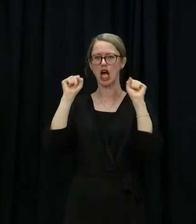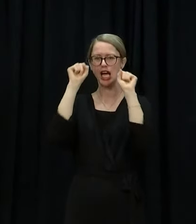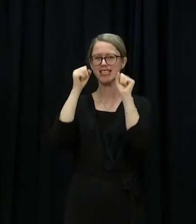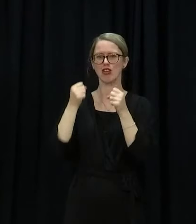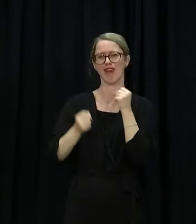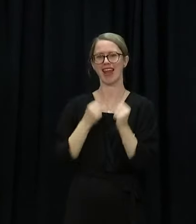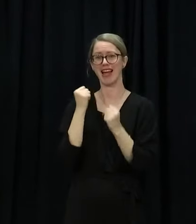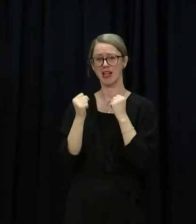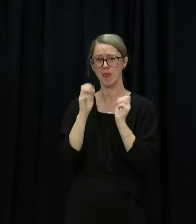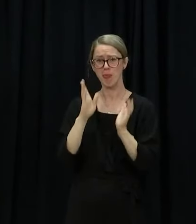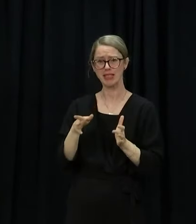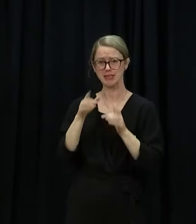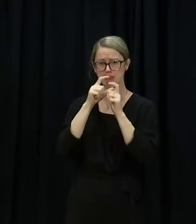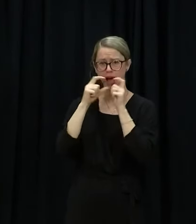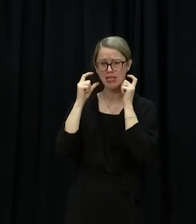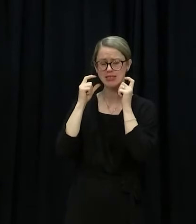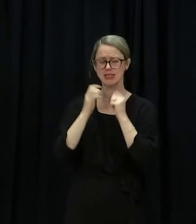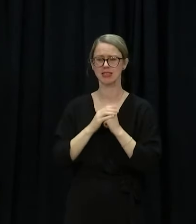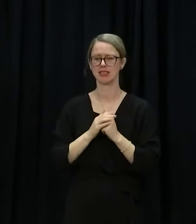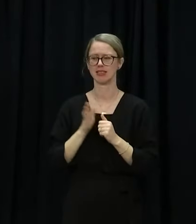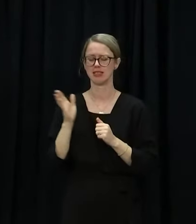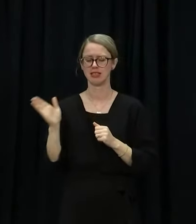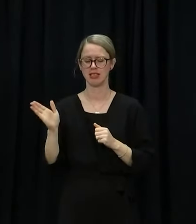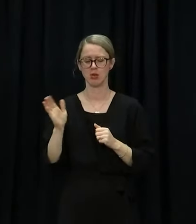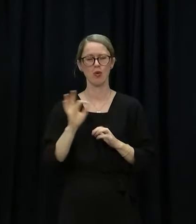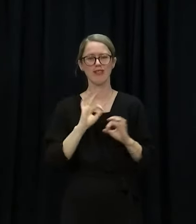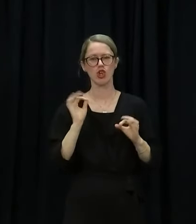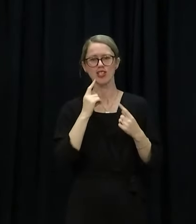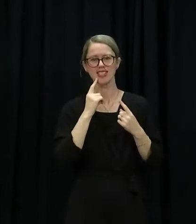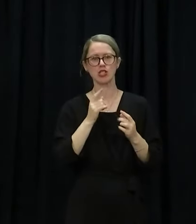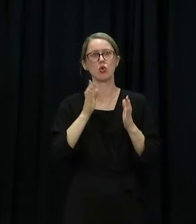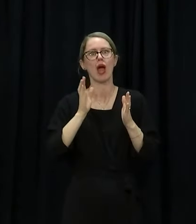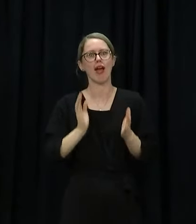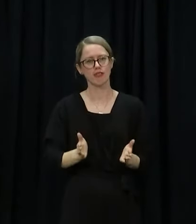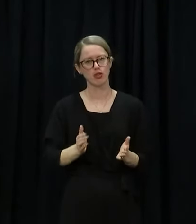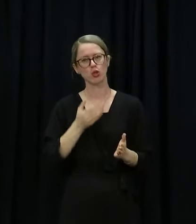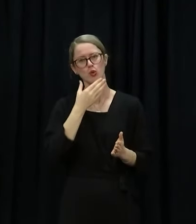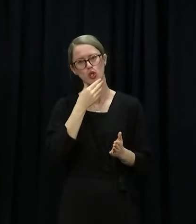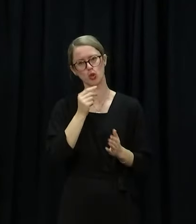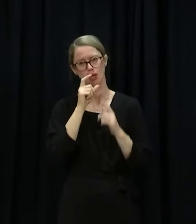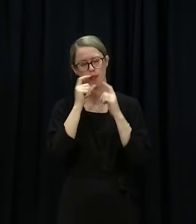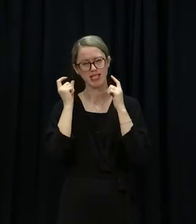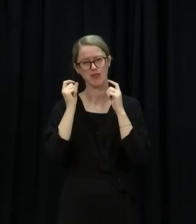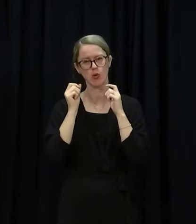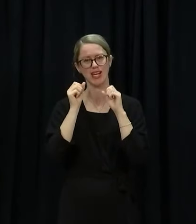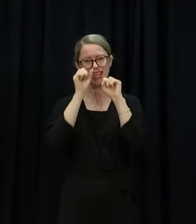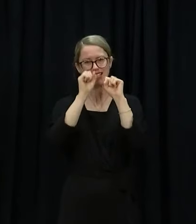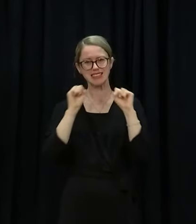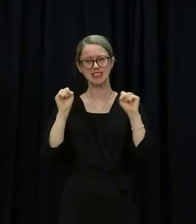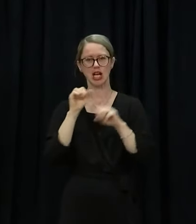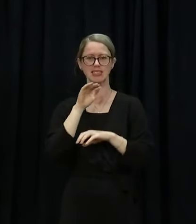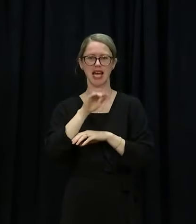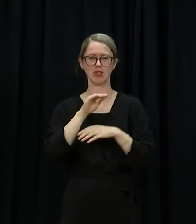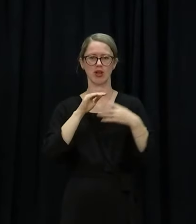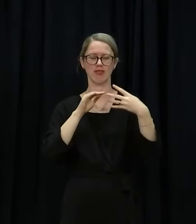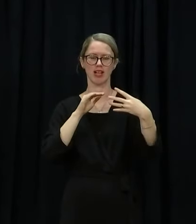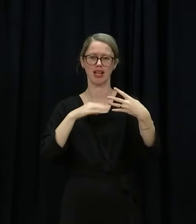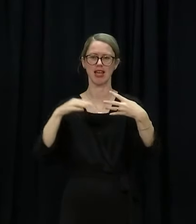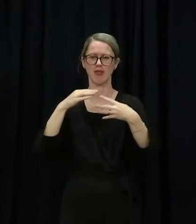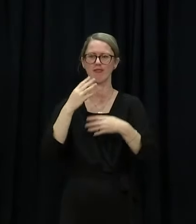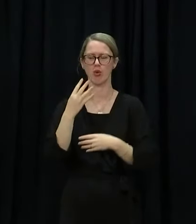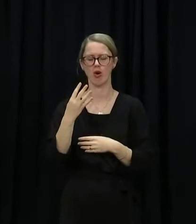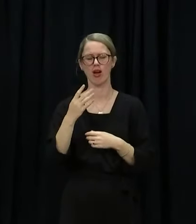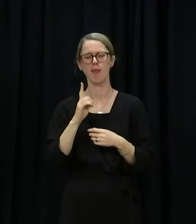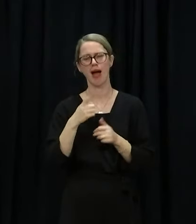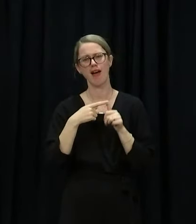wear one? Yeah, so we have not mandated mask use for exercise outdoors in level 4. Our